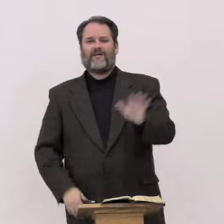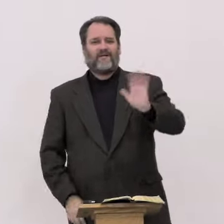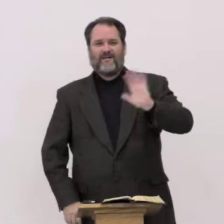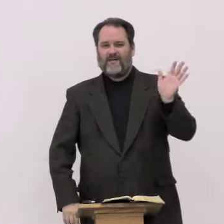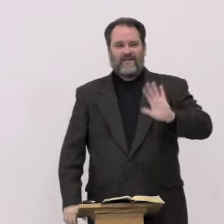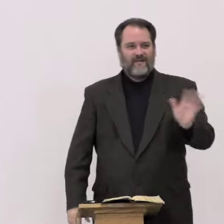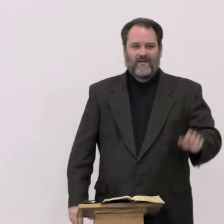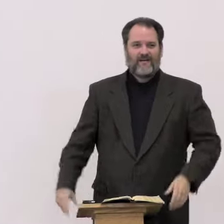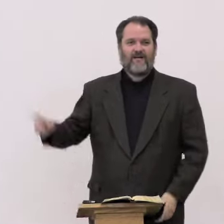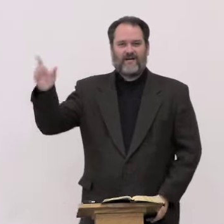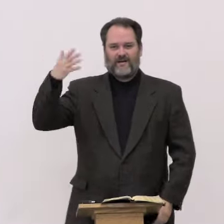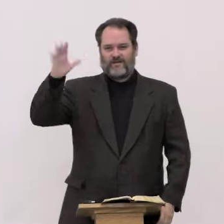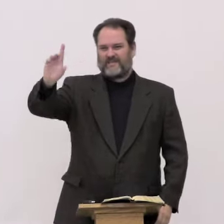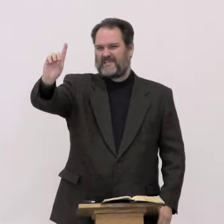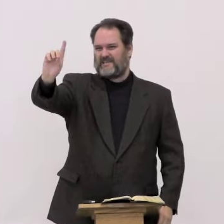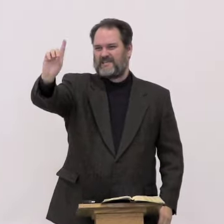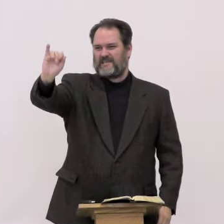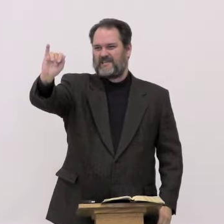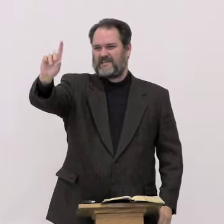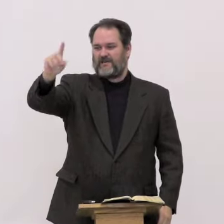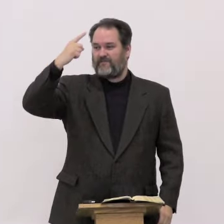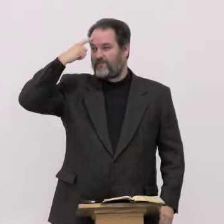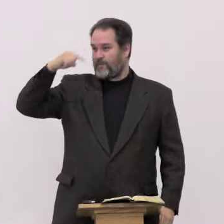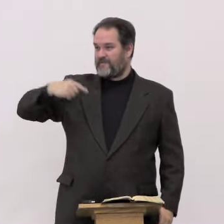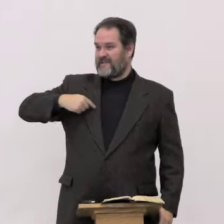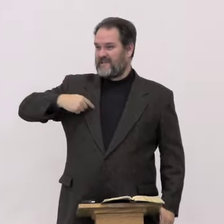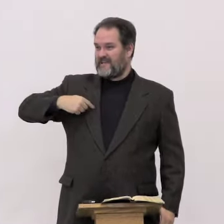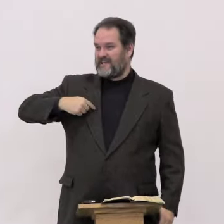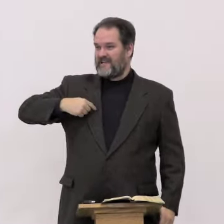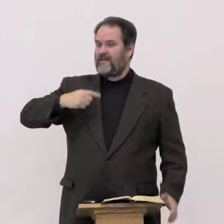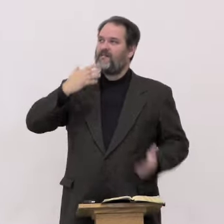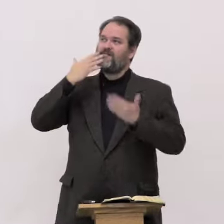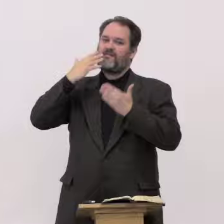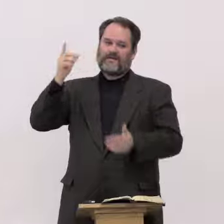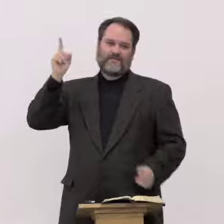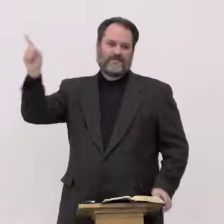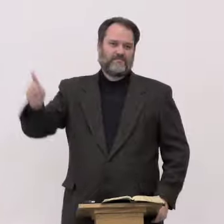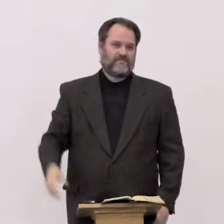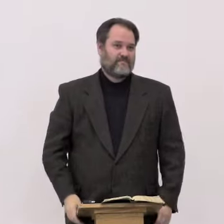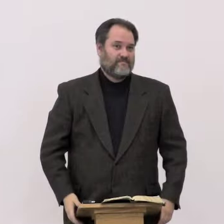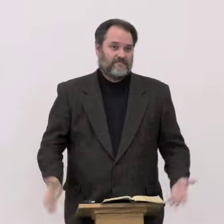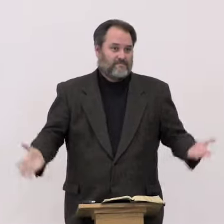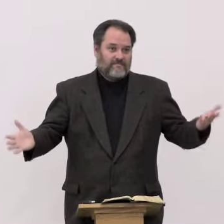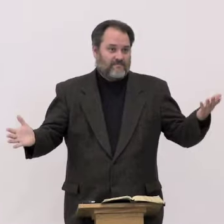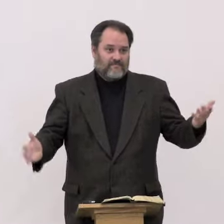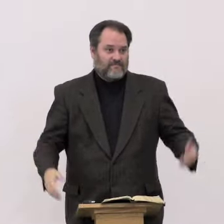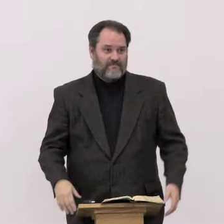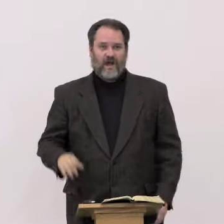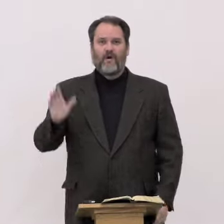people think, what would Jesus do? No, He already did. For me. We thank Him.